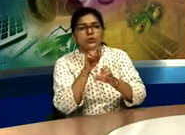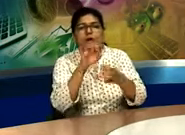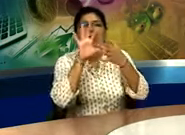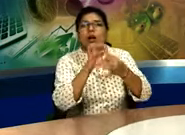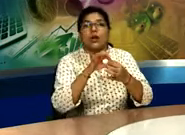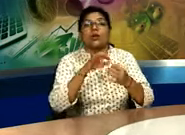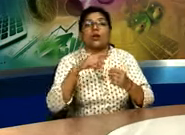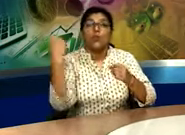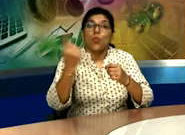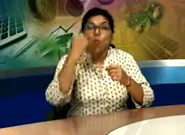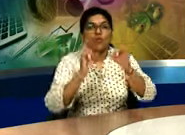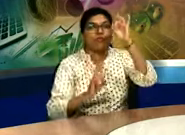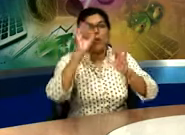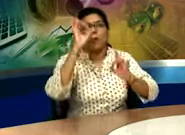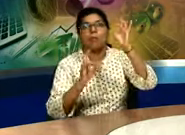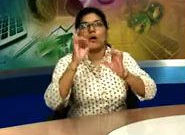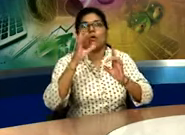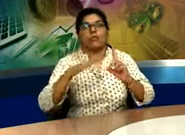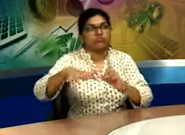from the Prime Minister in the year